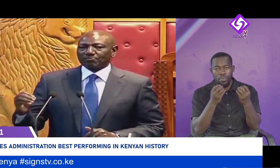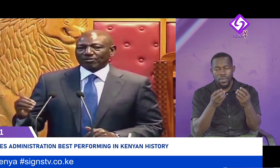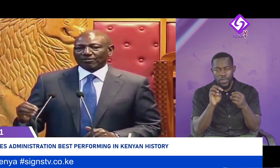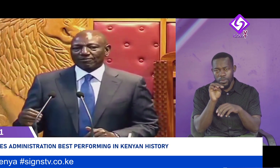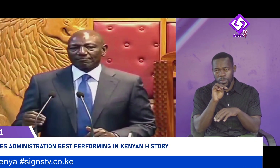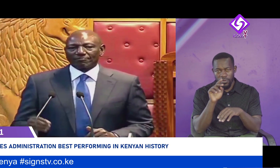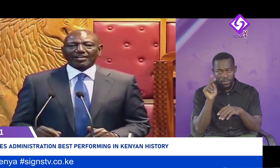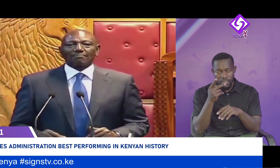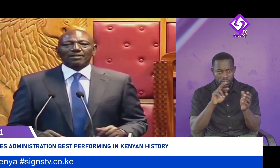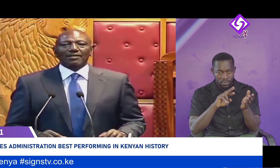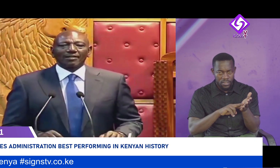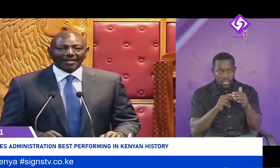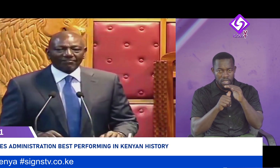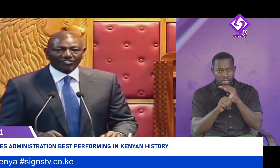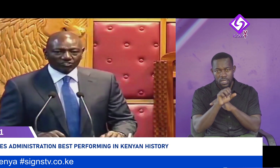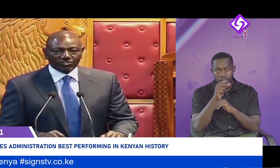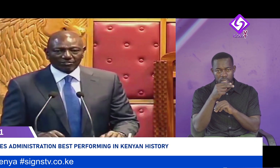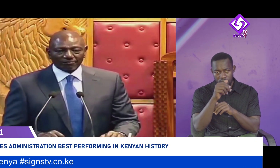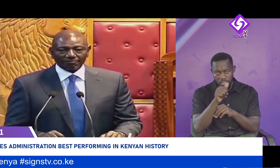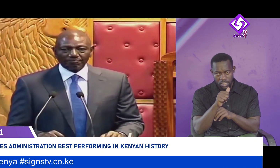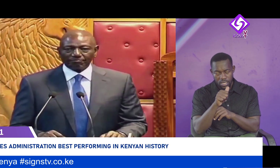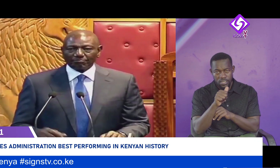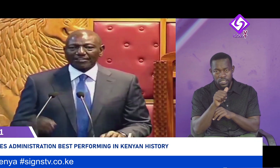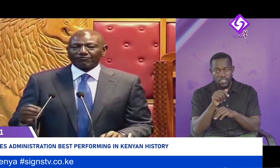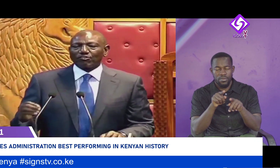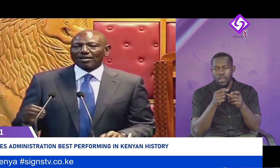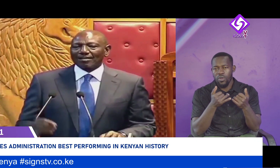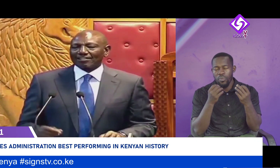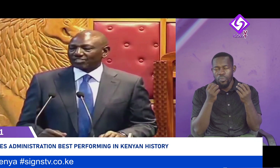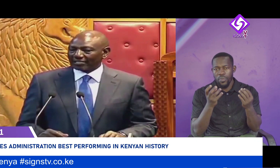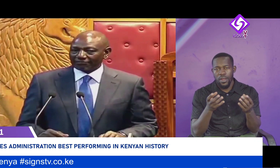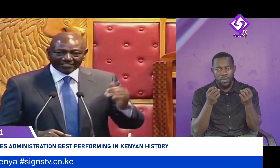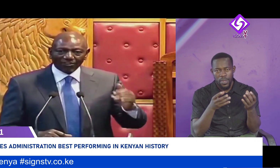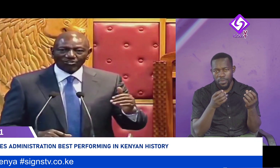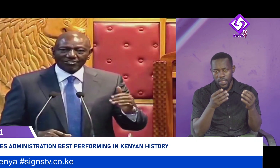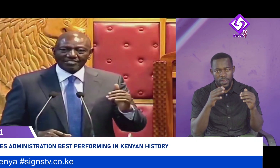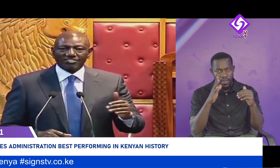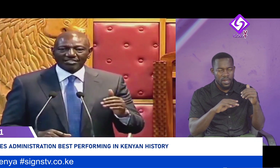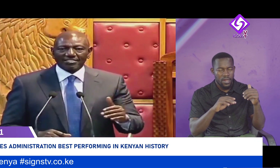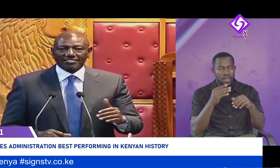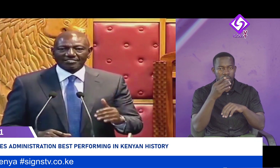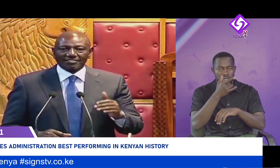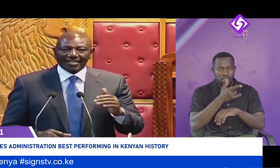triple the number ever reached by the former NHIF. We tackled the teacher crisis head